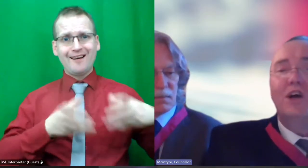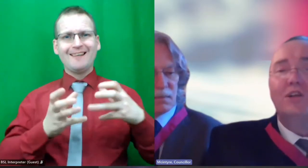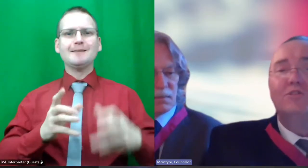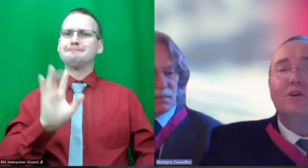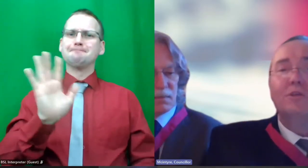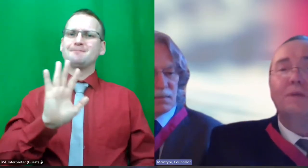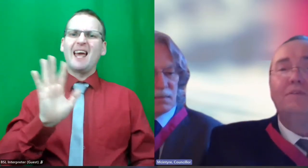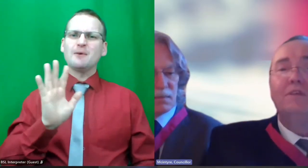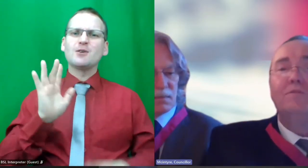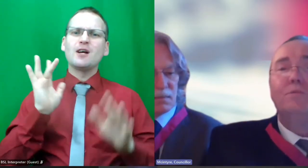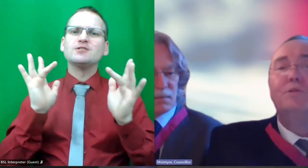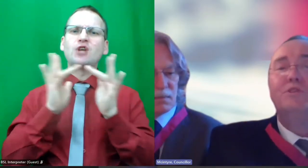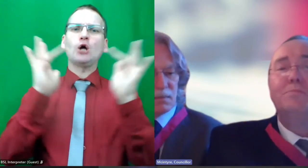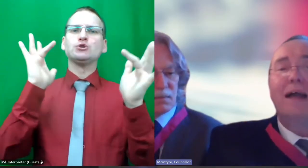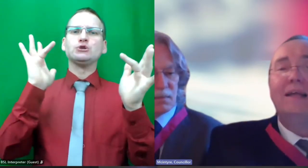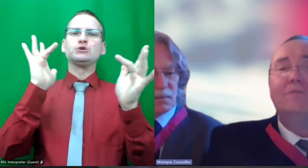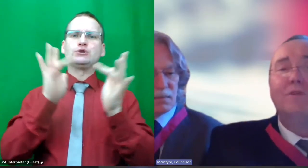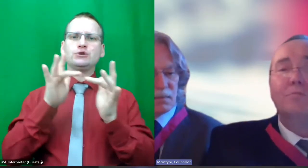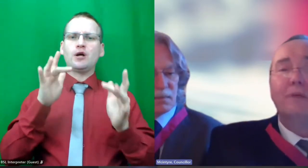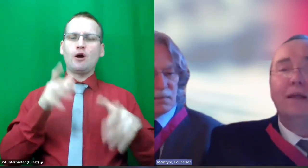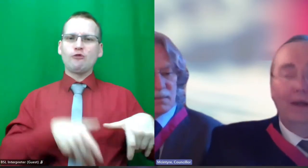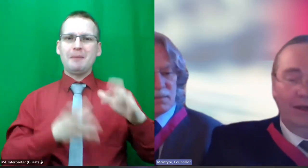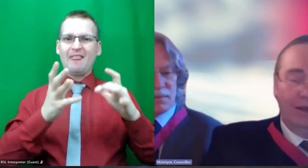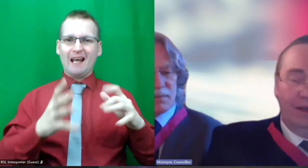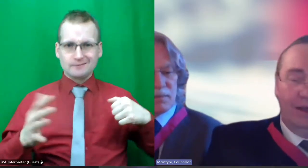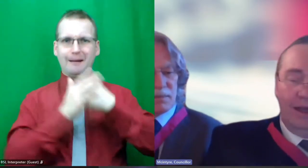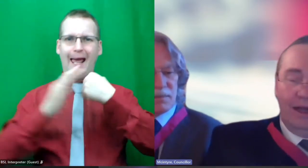rather touch rugby than wheelchair banging rugby.